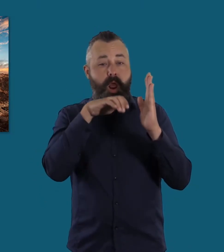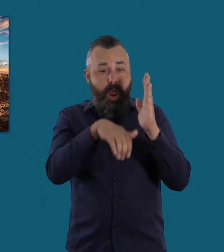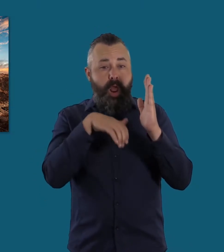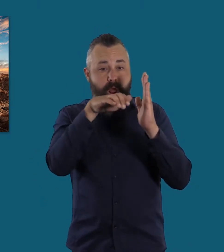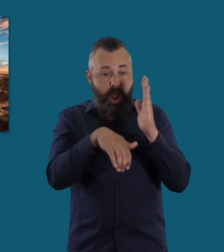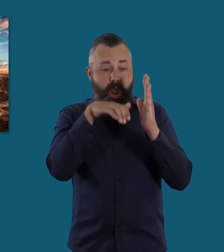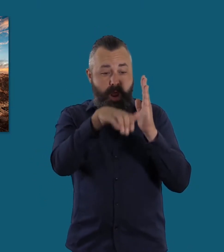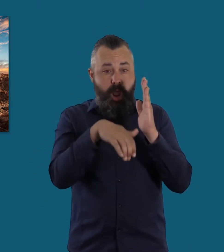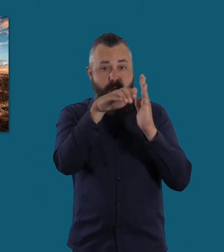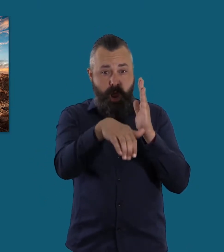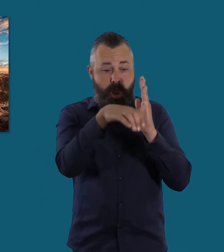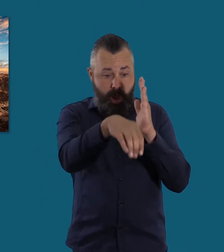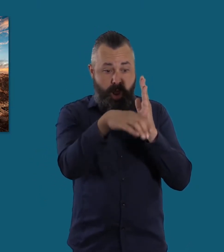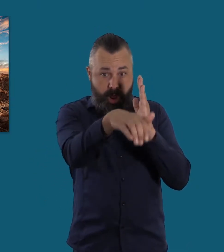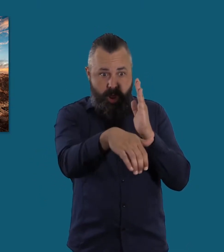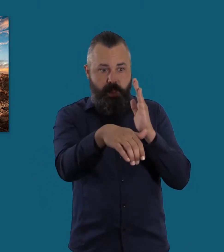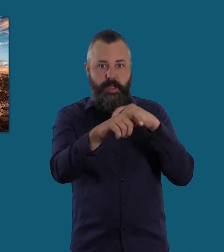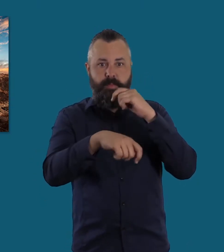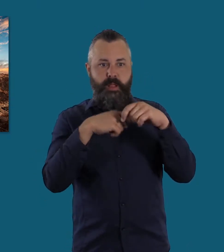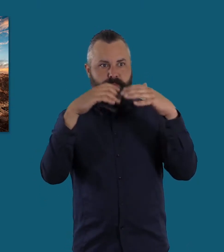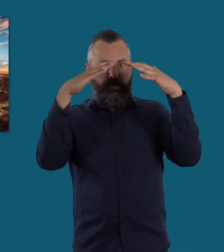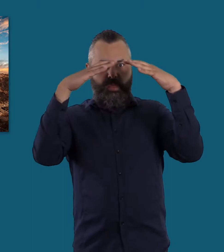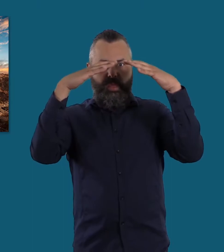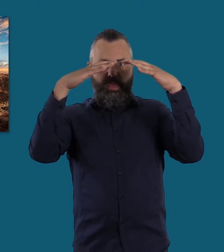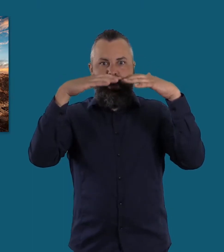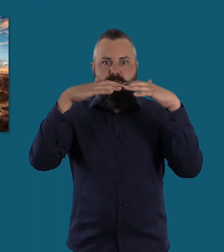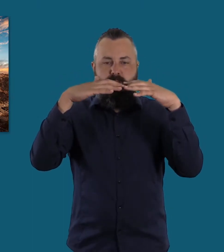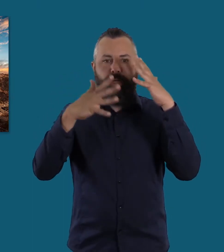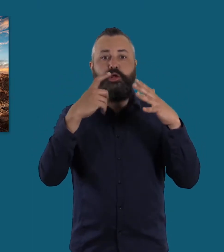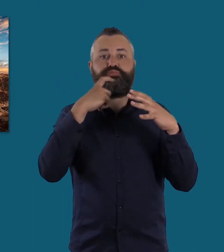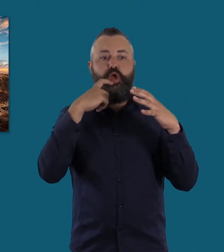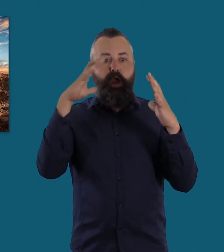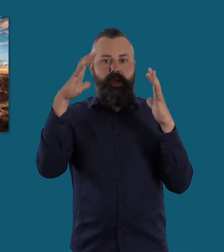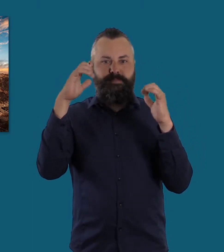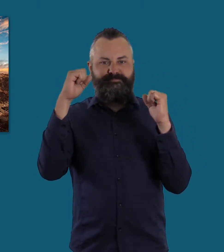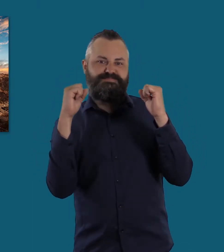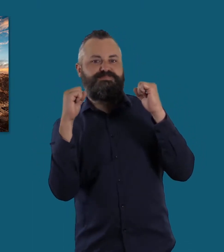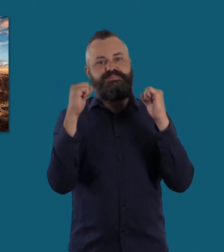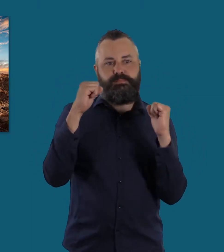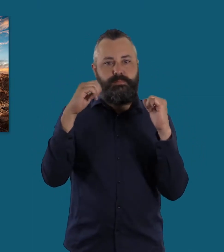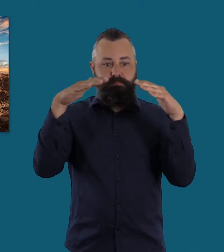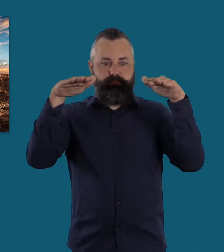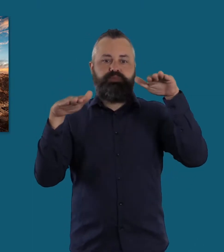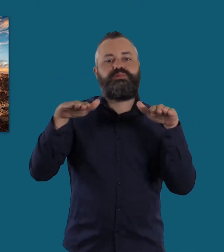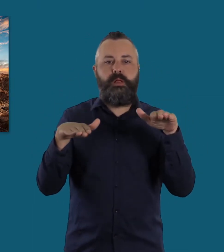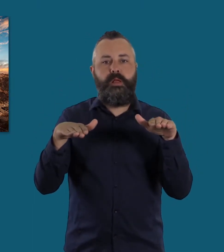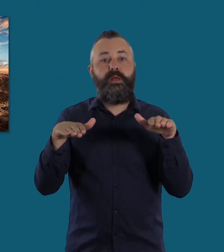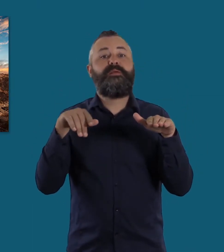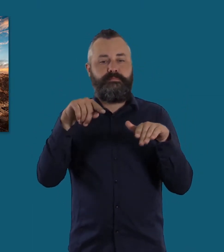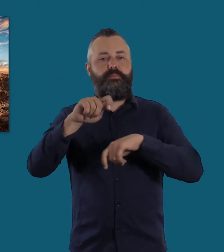Removing material during some mining processes leaves voids behind, which may unbalance existing stress in the